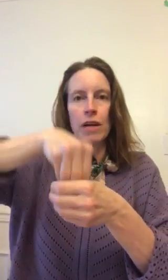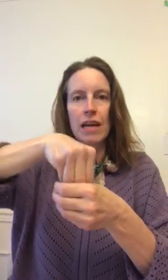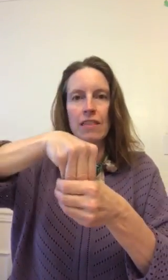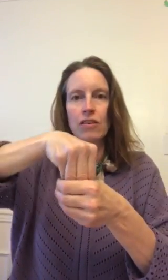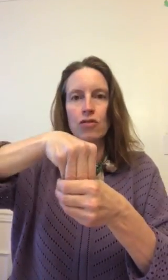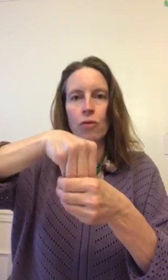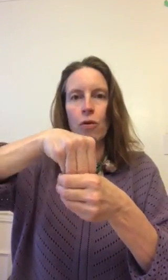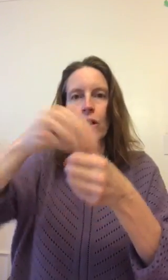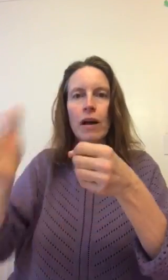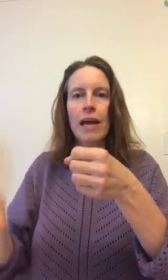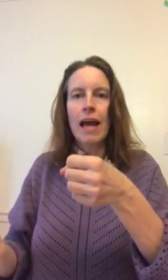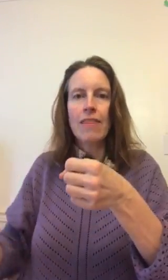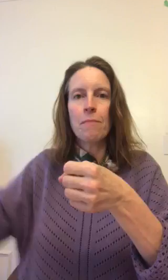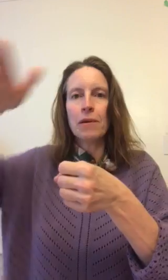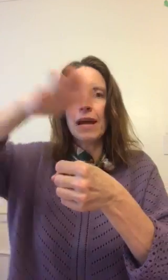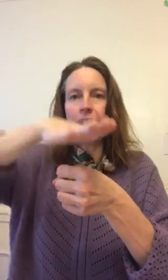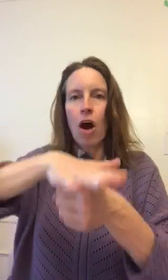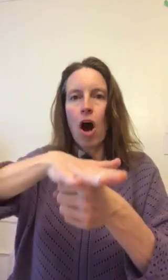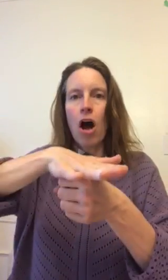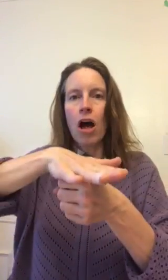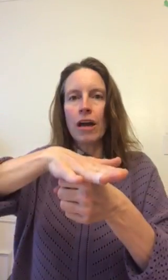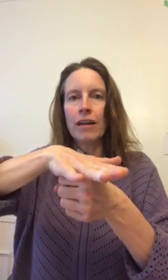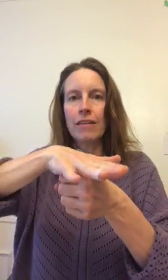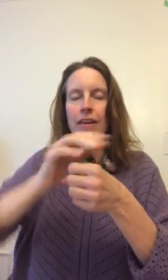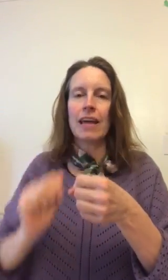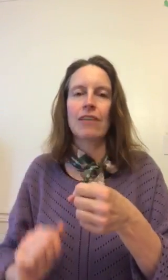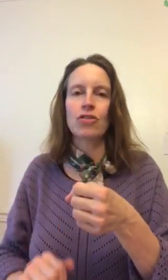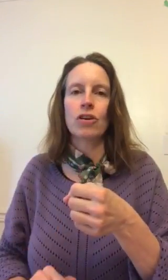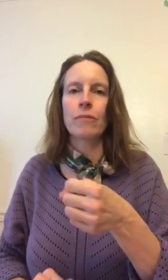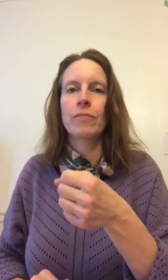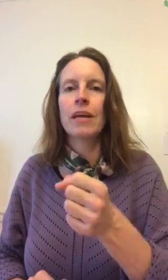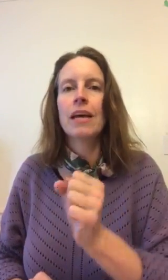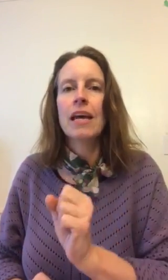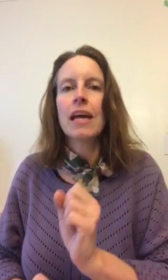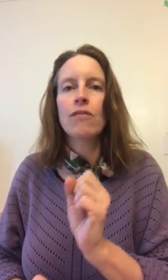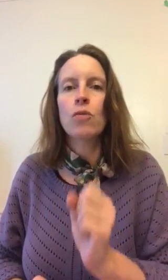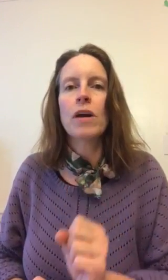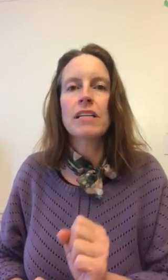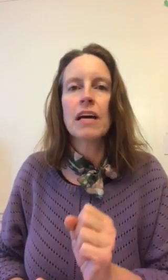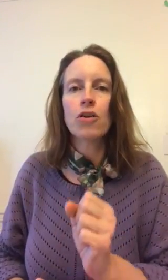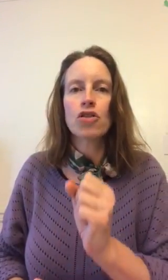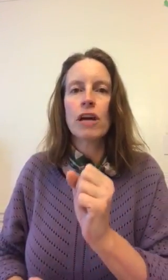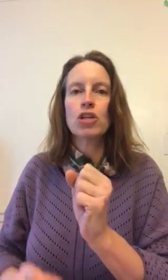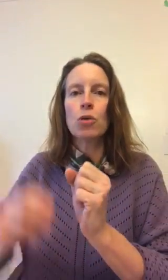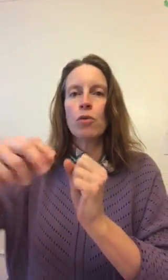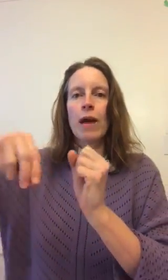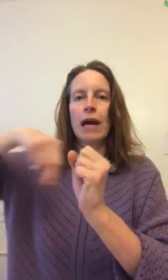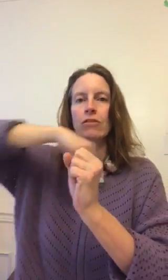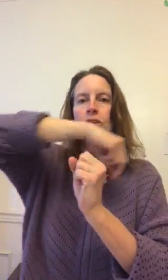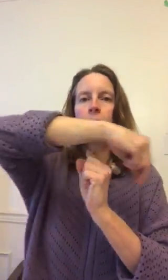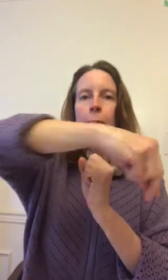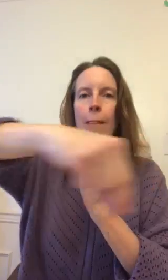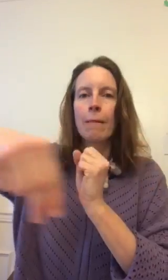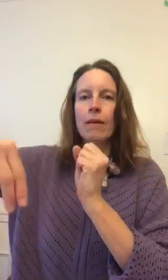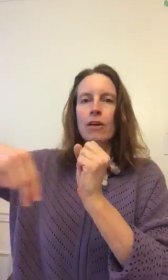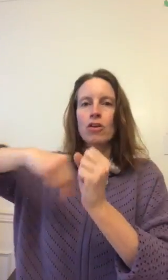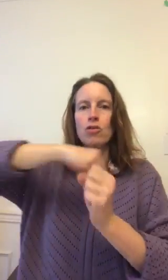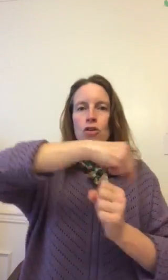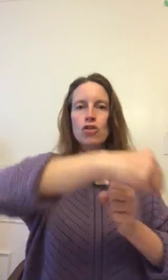in the drawer and the plate on the counter. If you want to tell your child to go around, you can